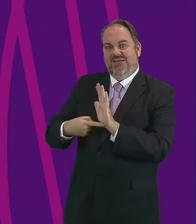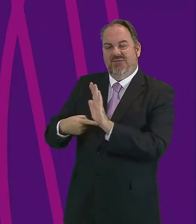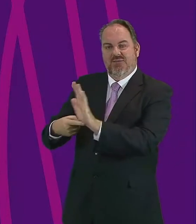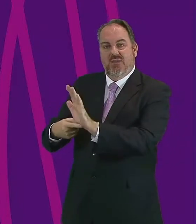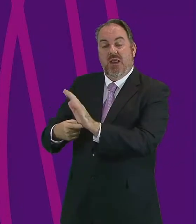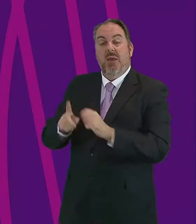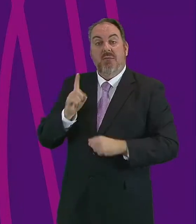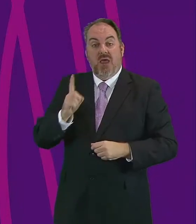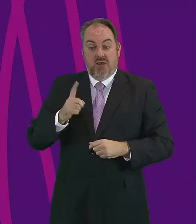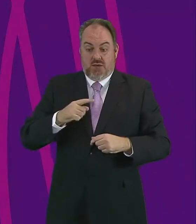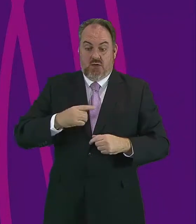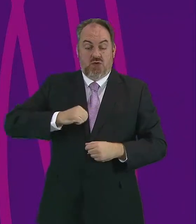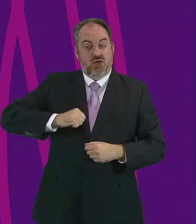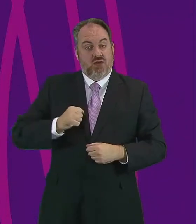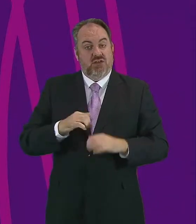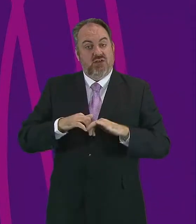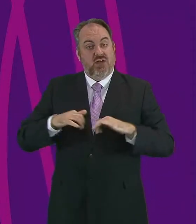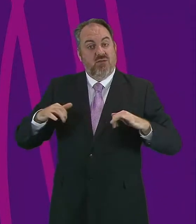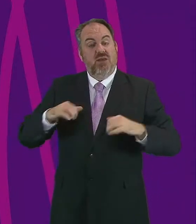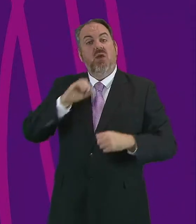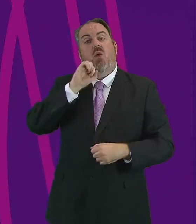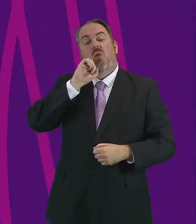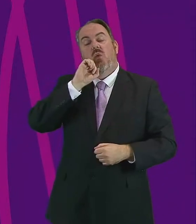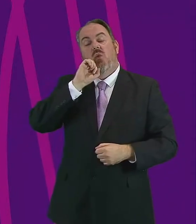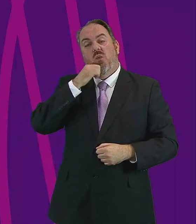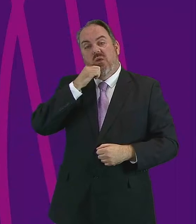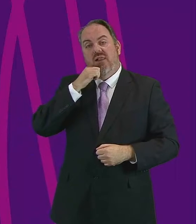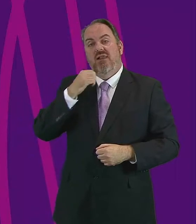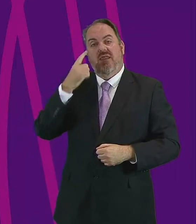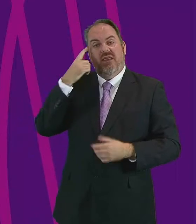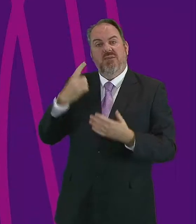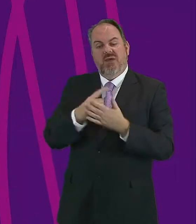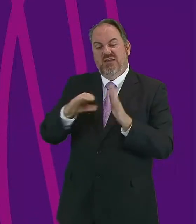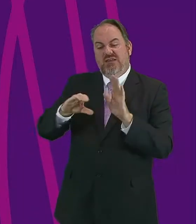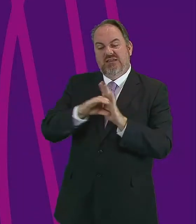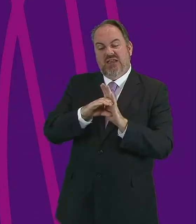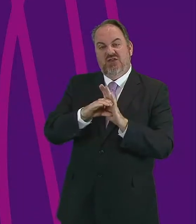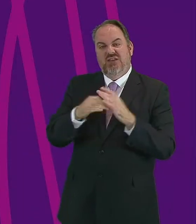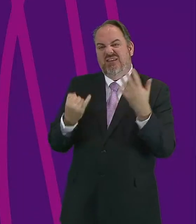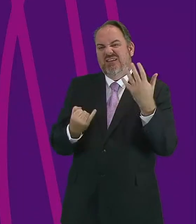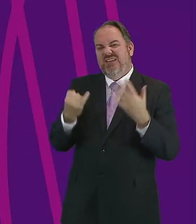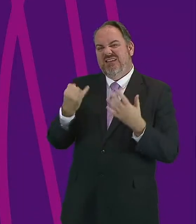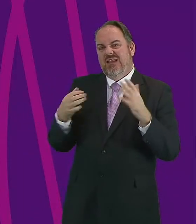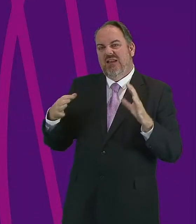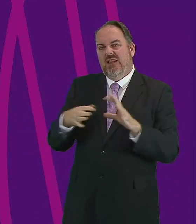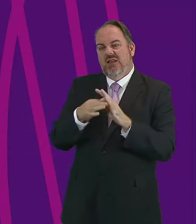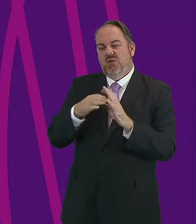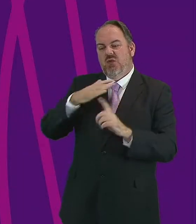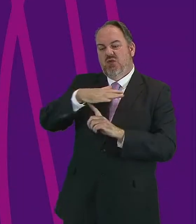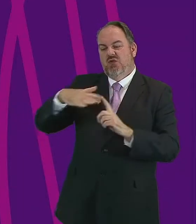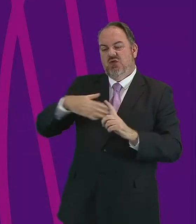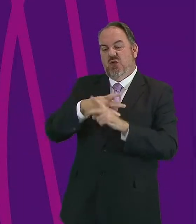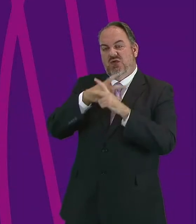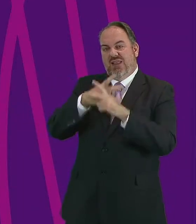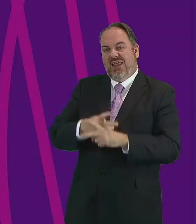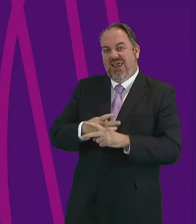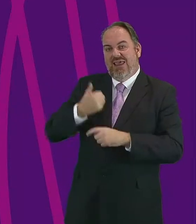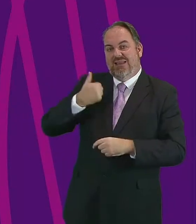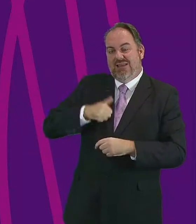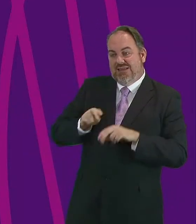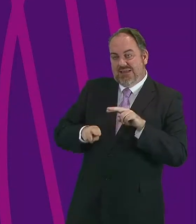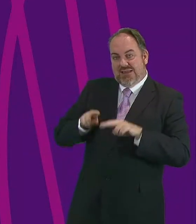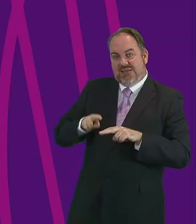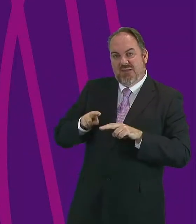forward regulations to suspend the provisions in Section 16 of the UK Act relating to social care needs assessments as they apply to